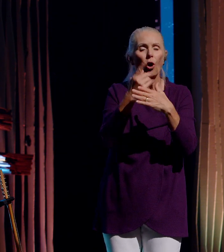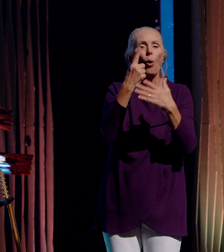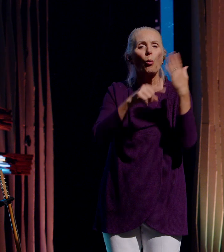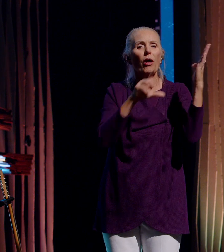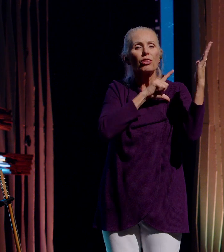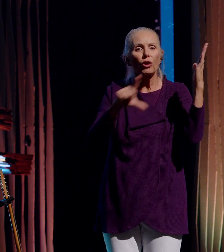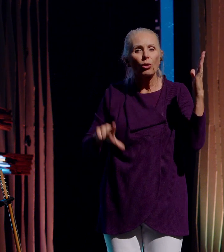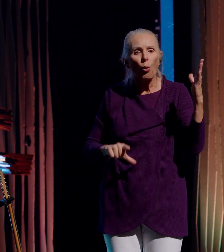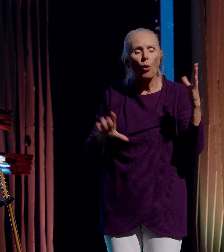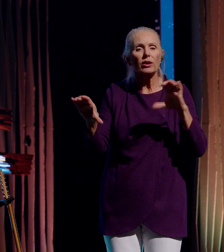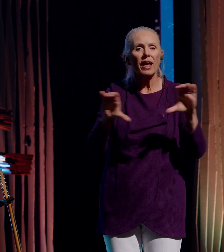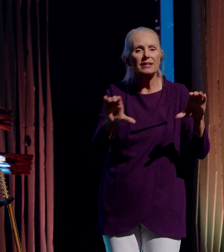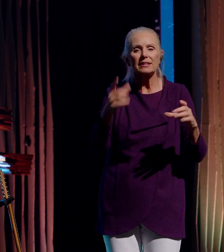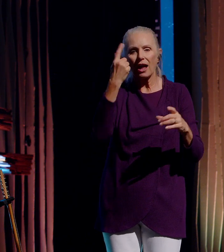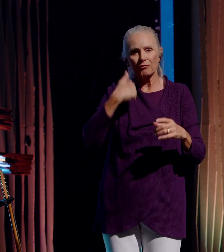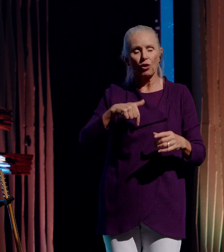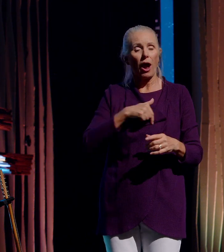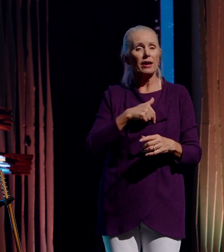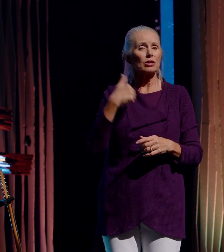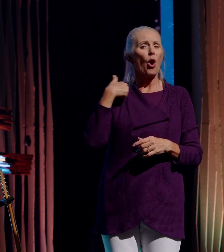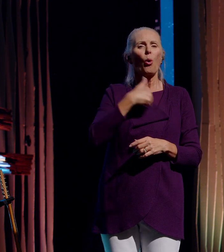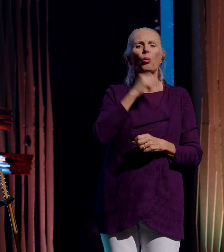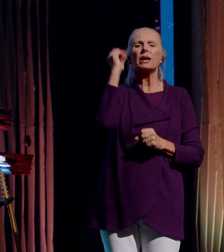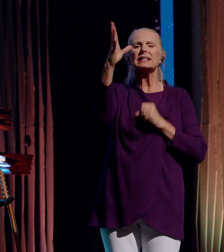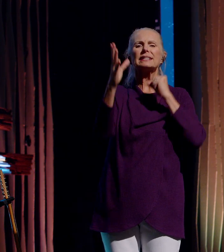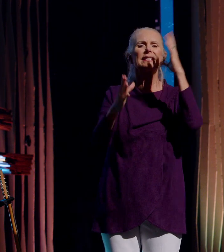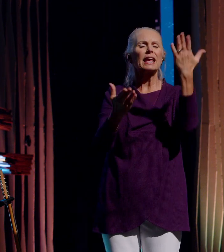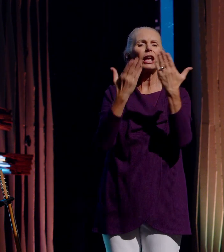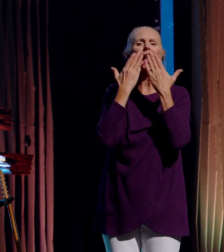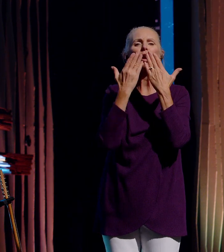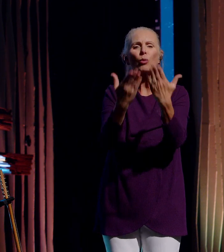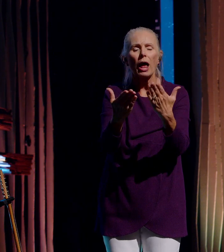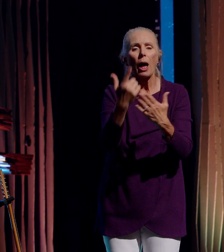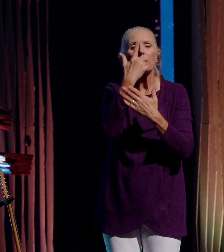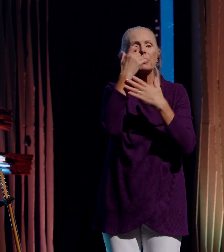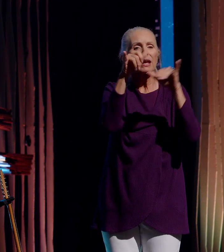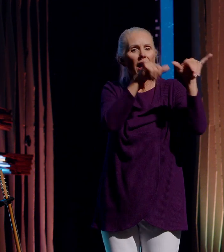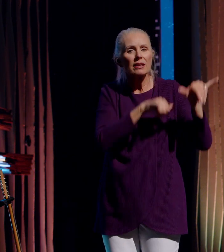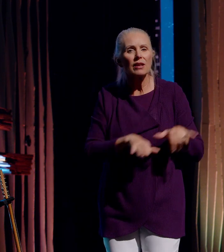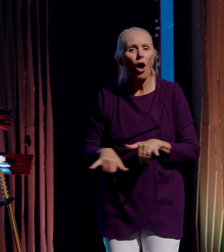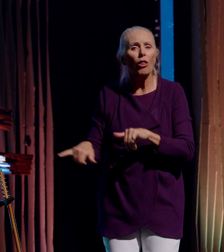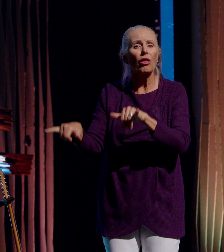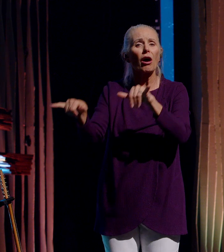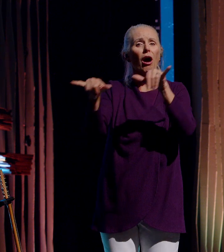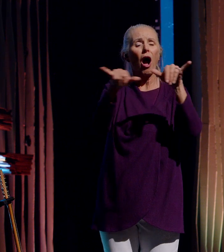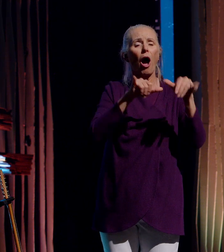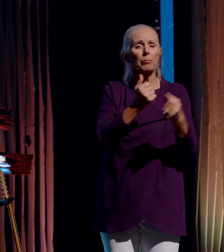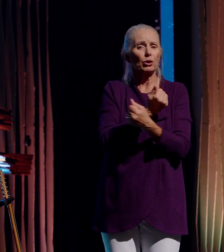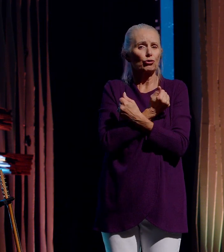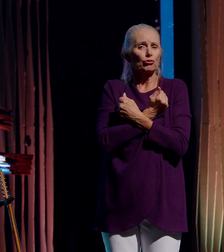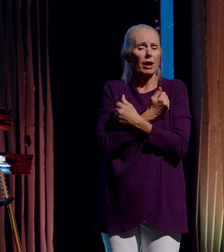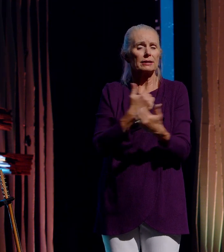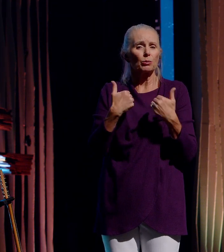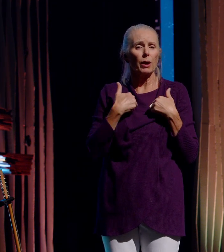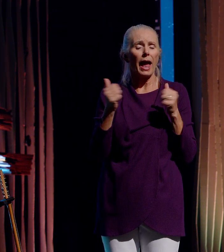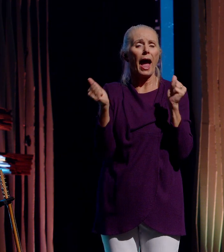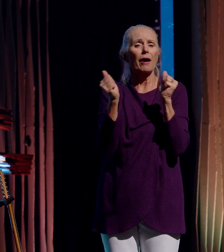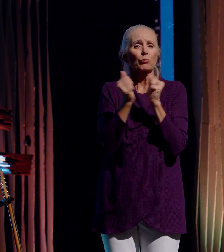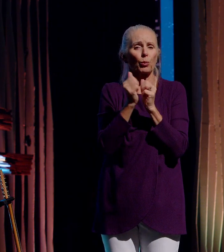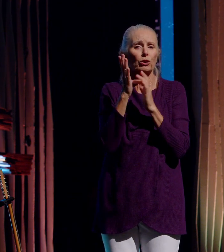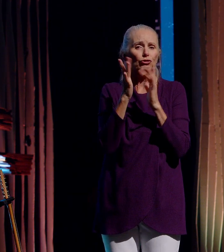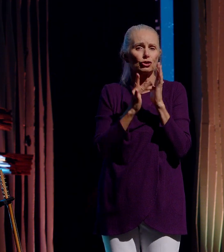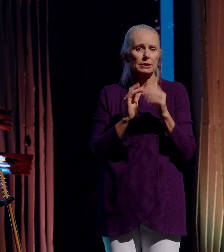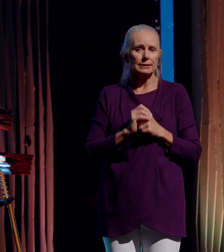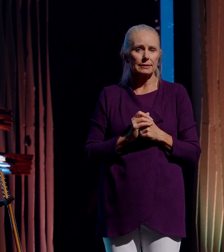providing for them, they would sing in gratitude together because of the common grace that they have in Jesus,